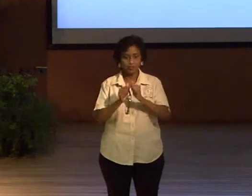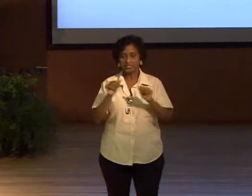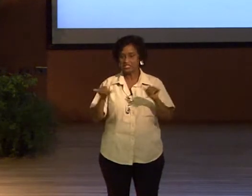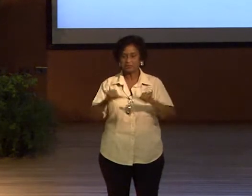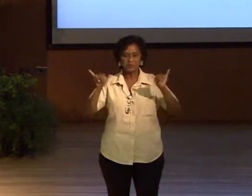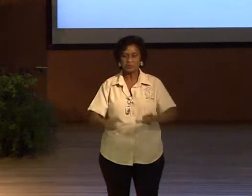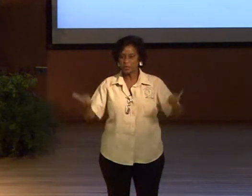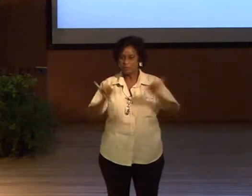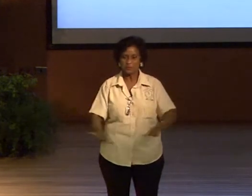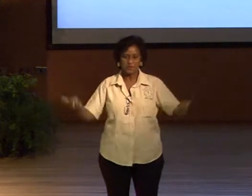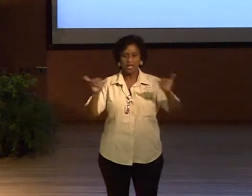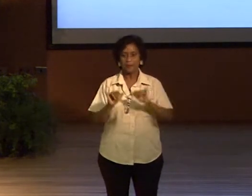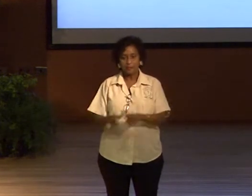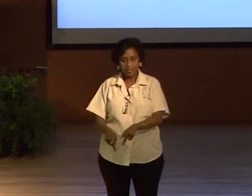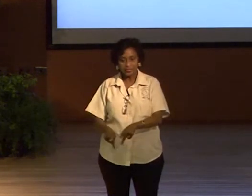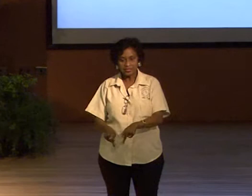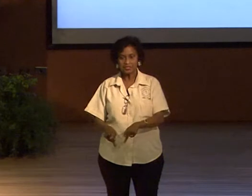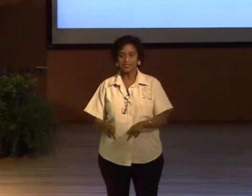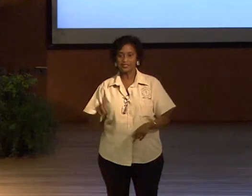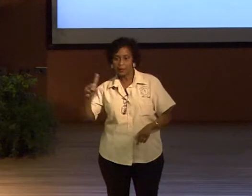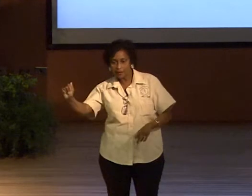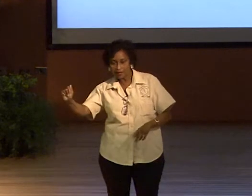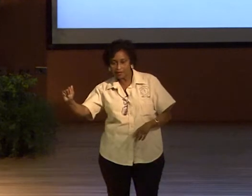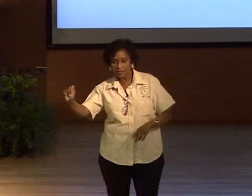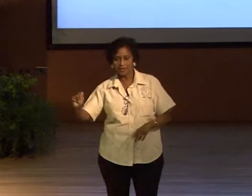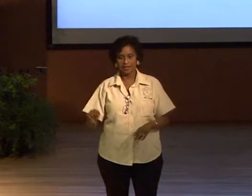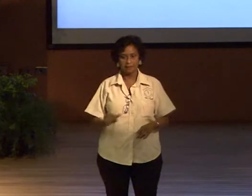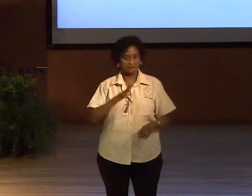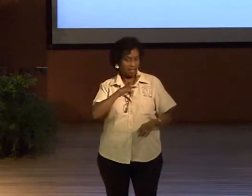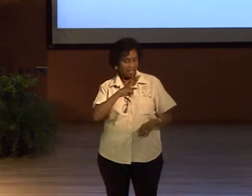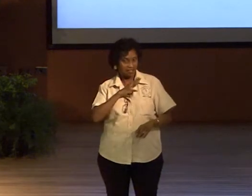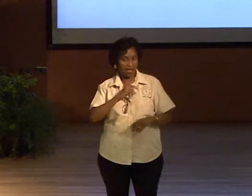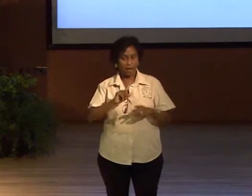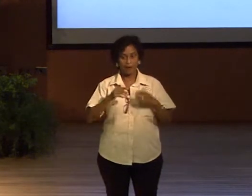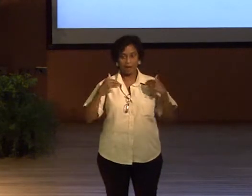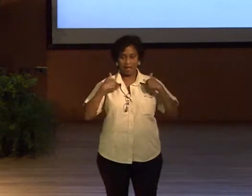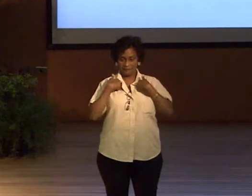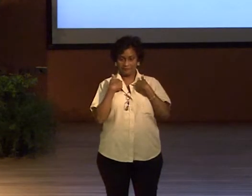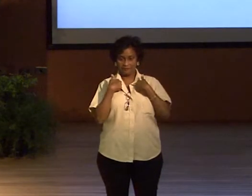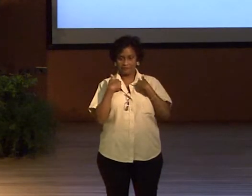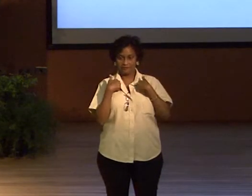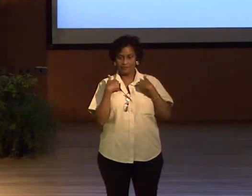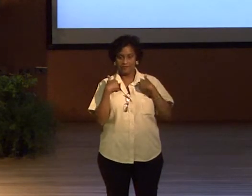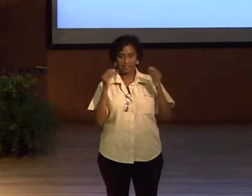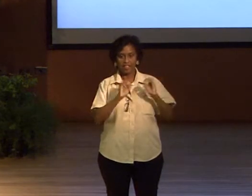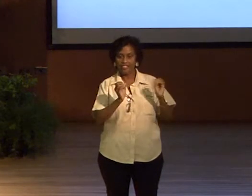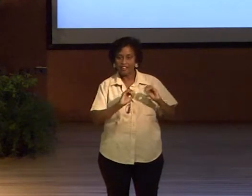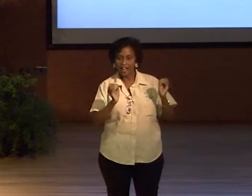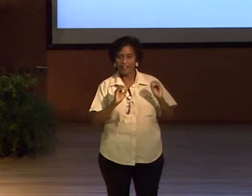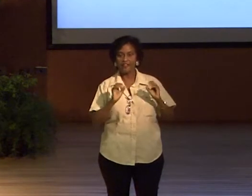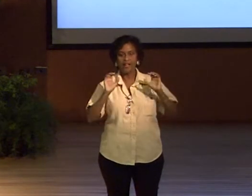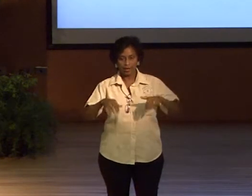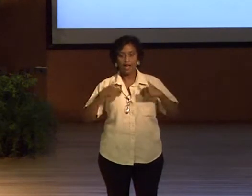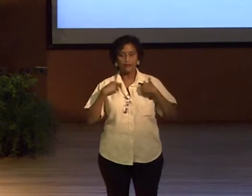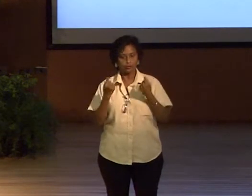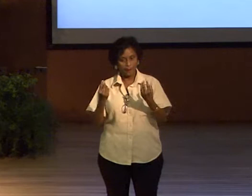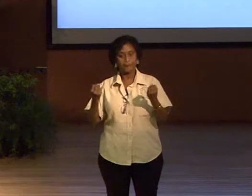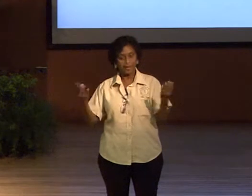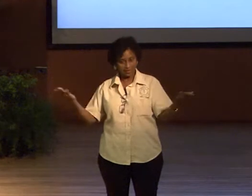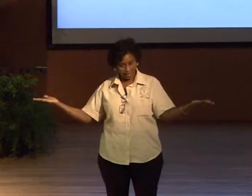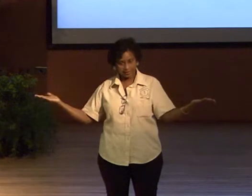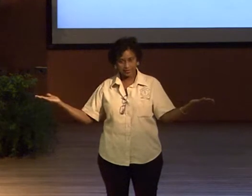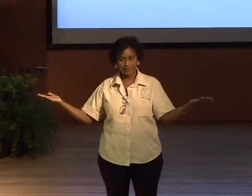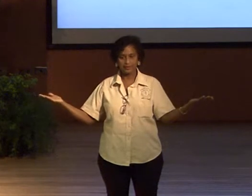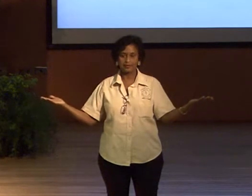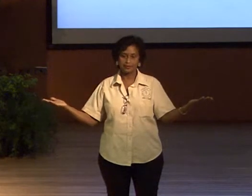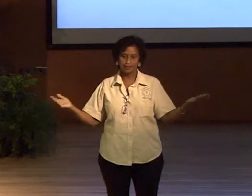as disabled because they have one or two disabilities. But what about the millions and millions of abilities they have? So what if you have a leg